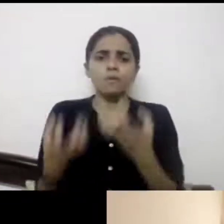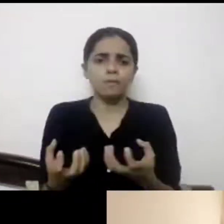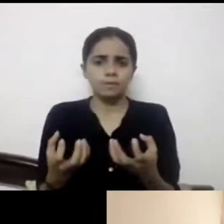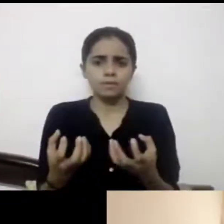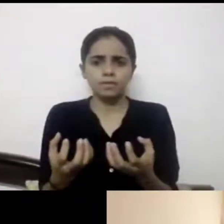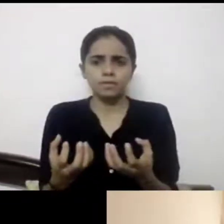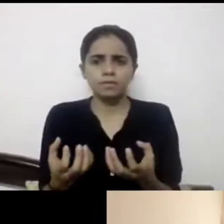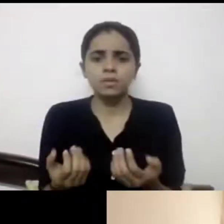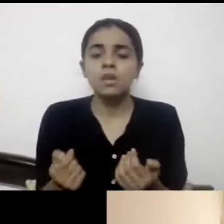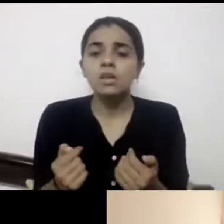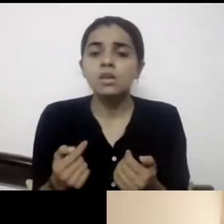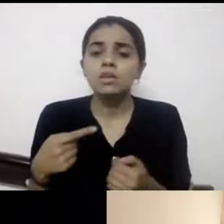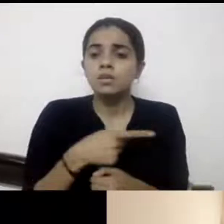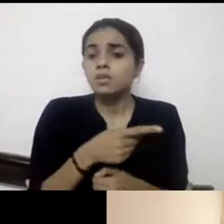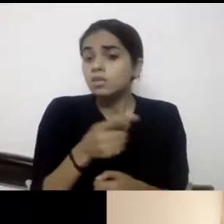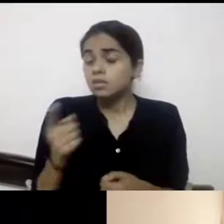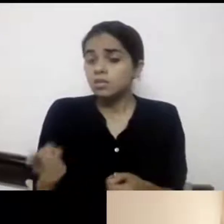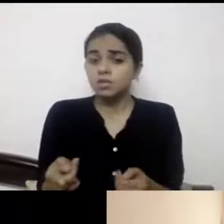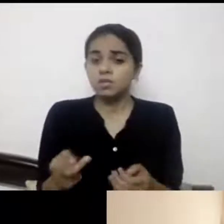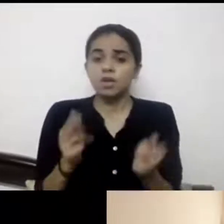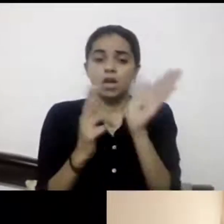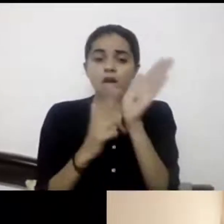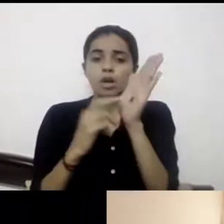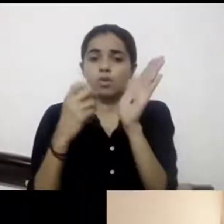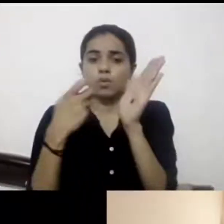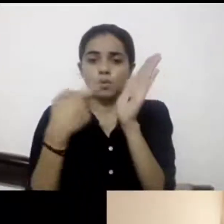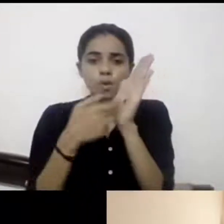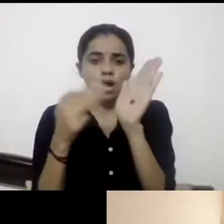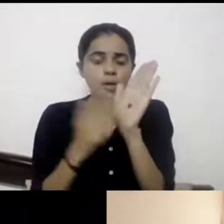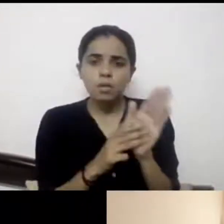created? How is a norm created?